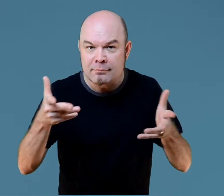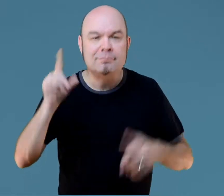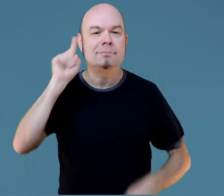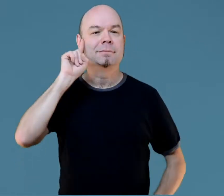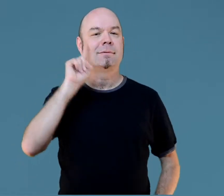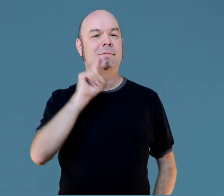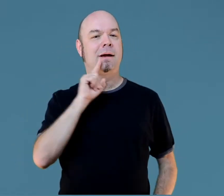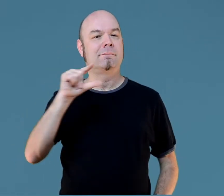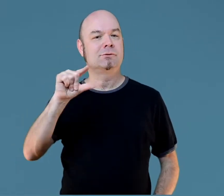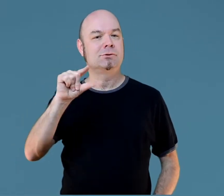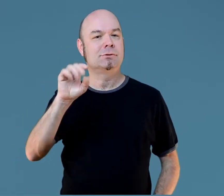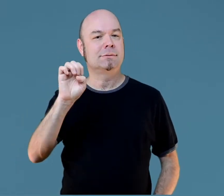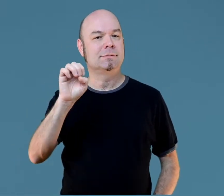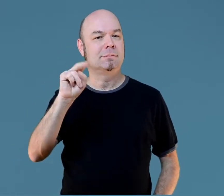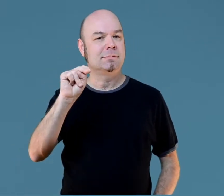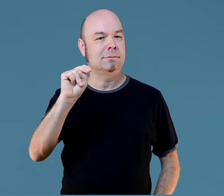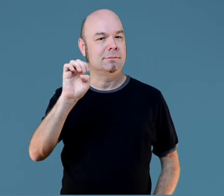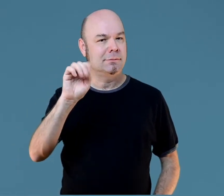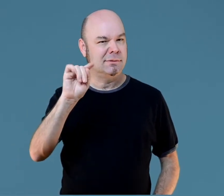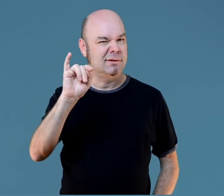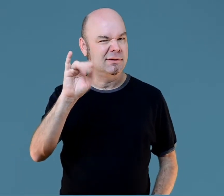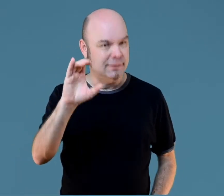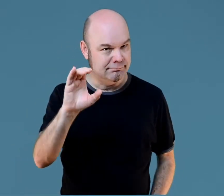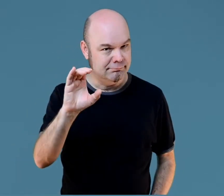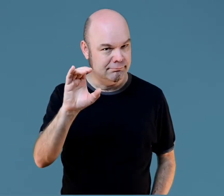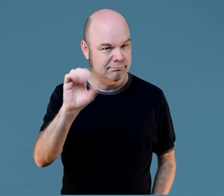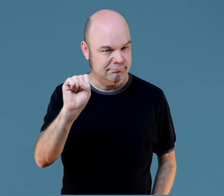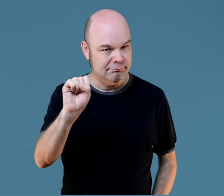I'm going to explain about deaf genetics.